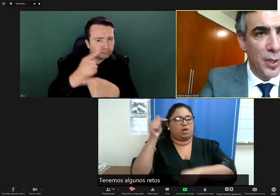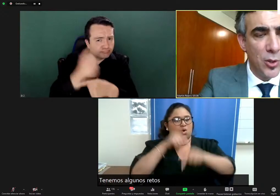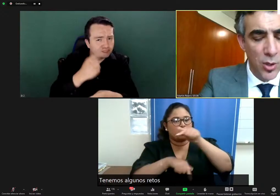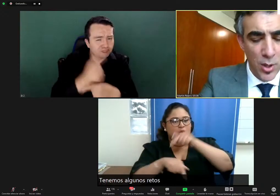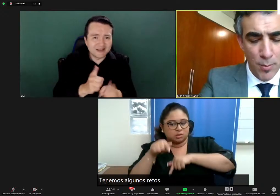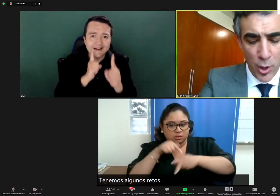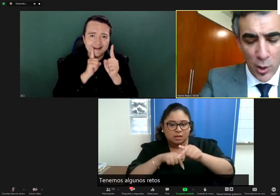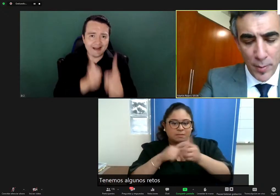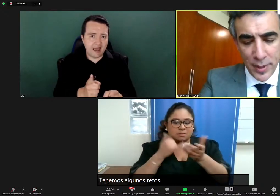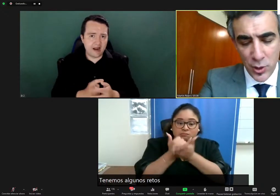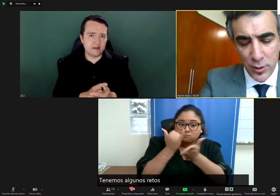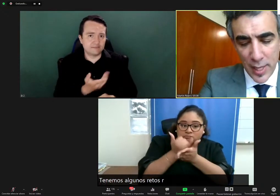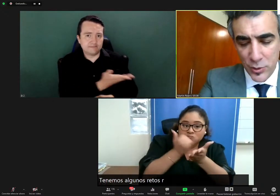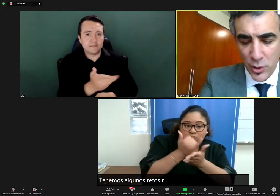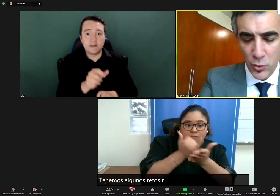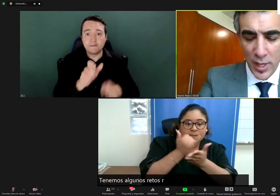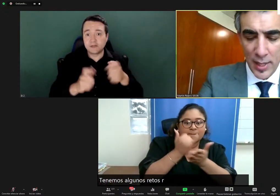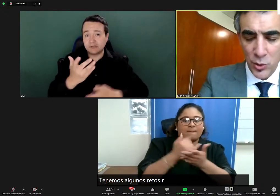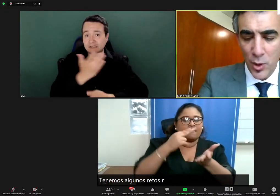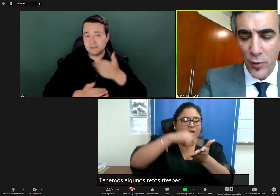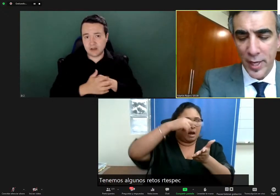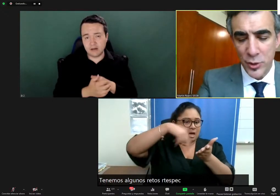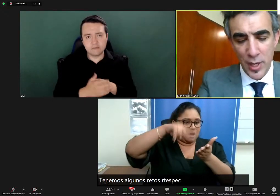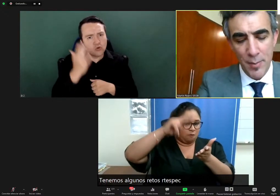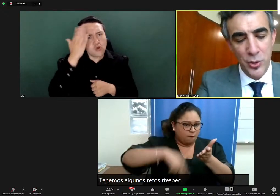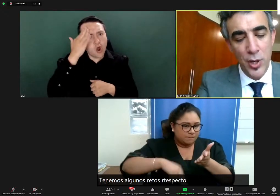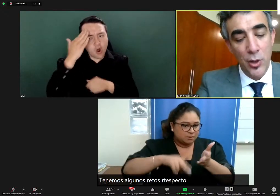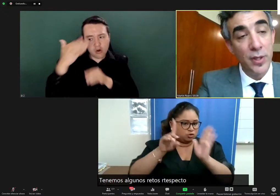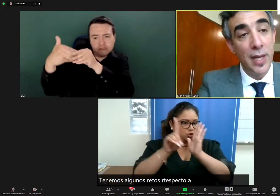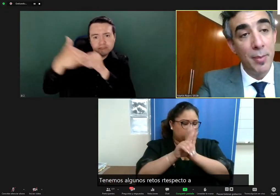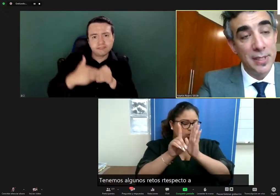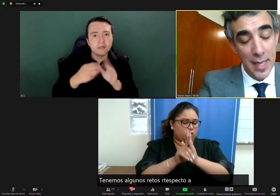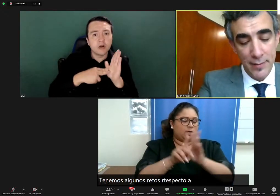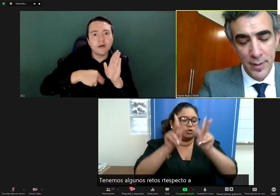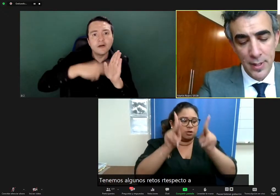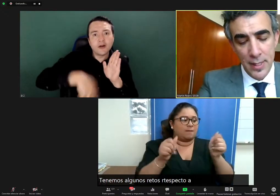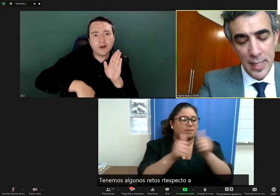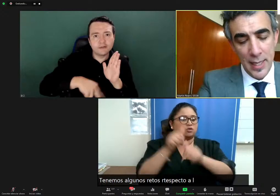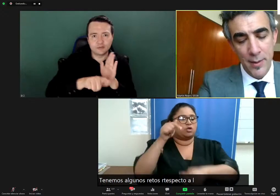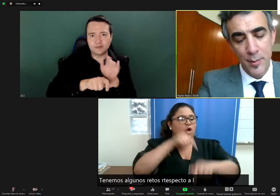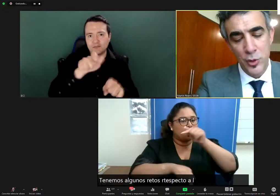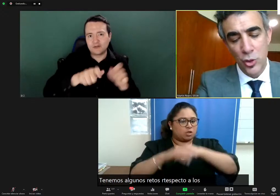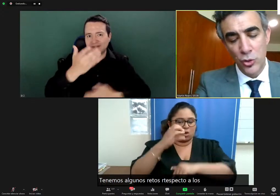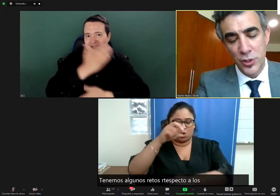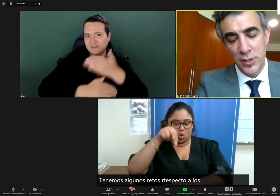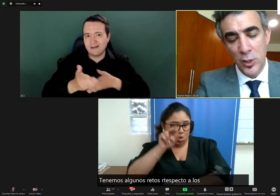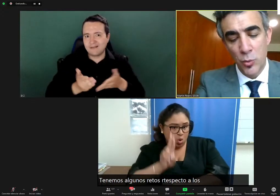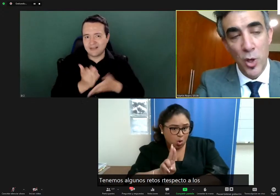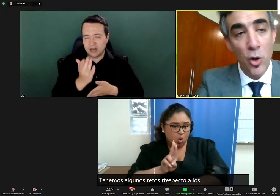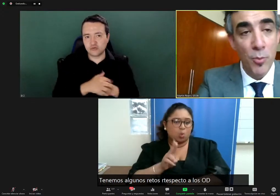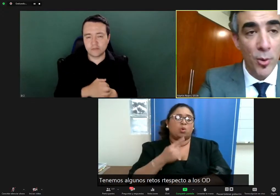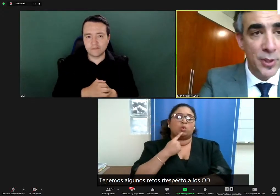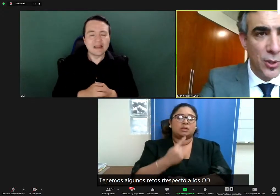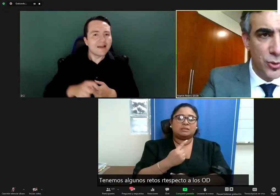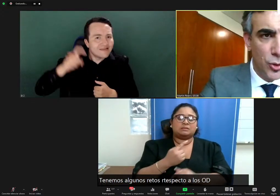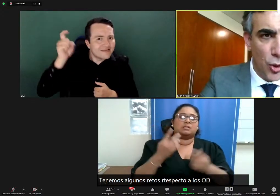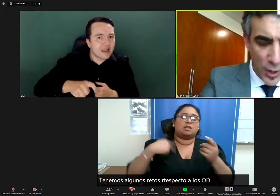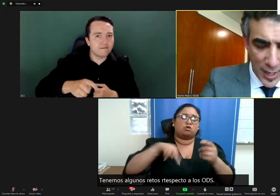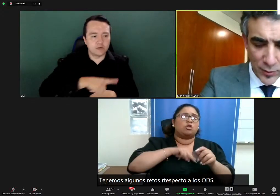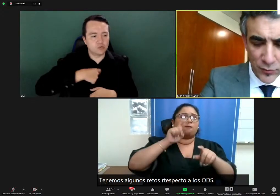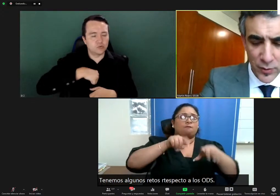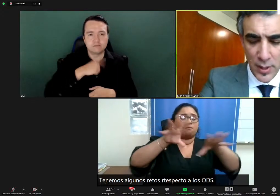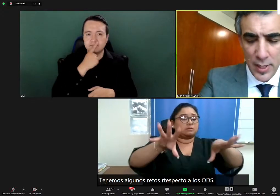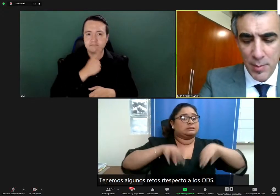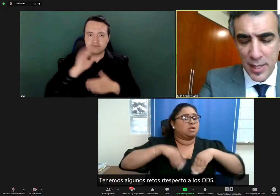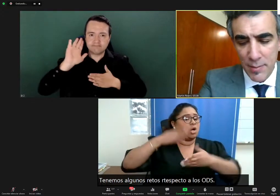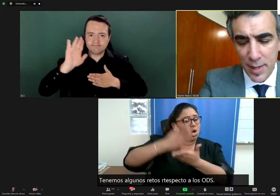sdgs based on persons with disabilities and guided on the convention of the u.n that we need